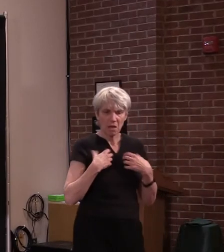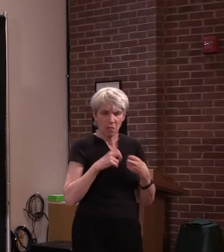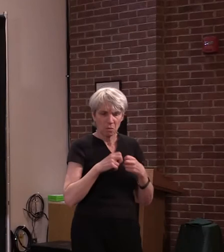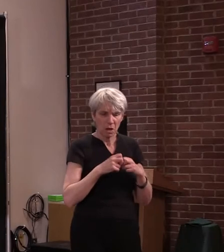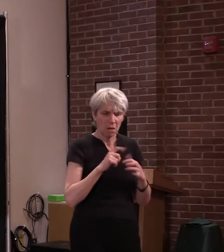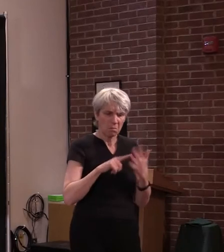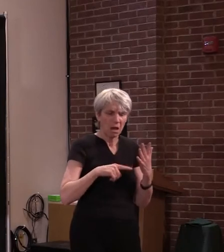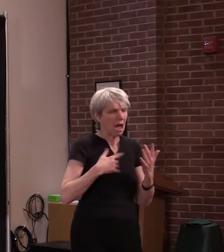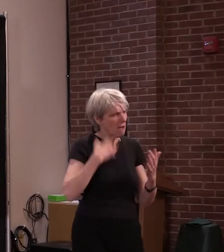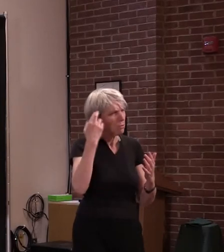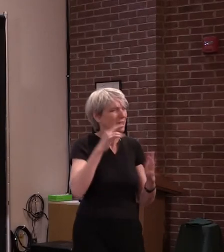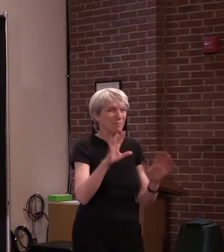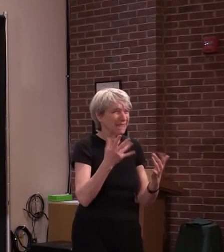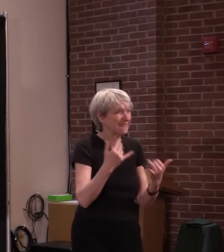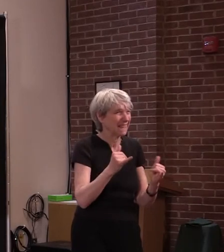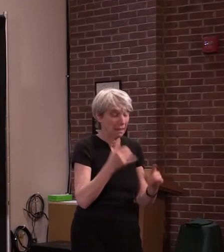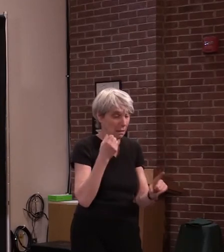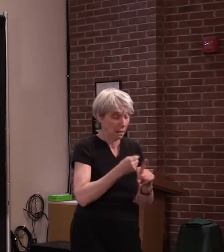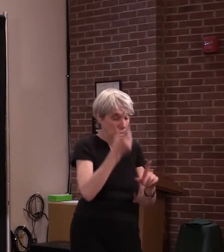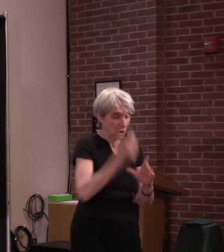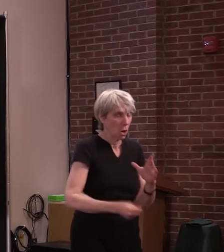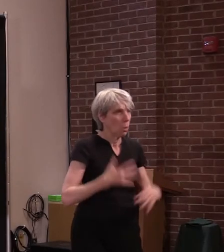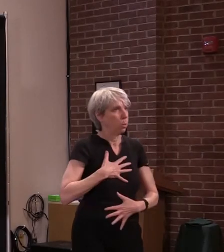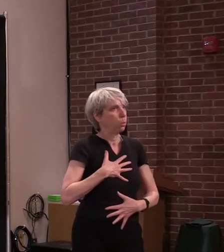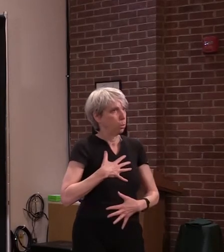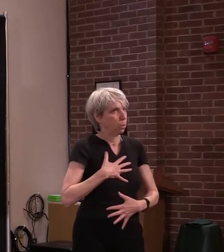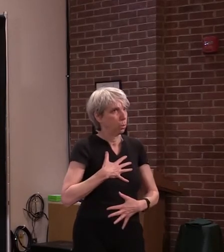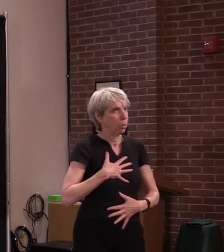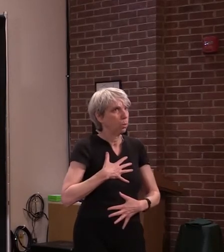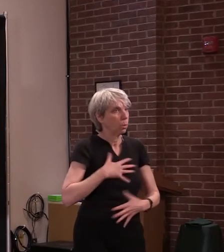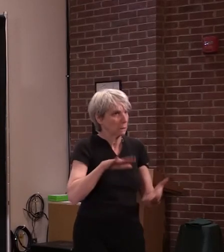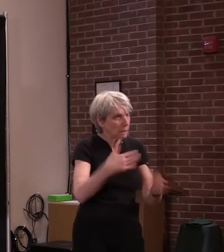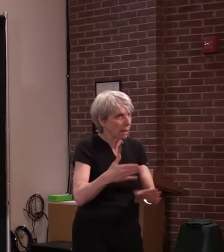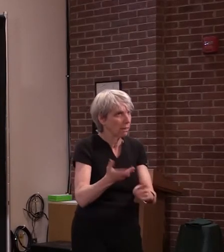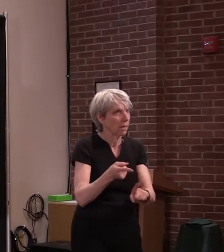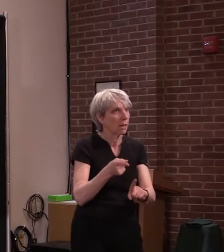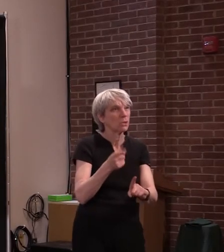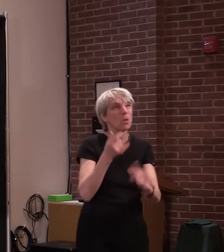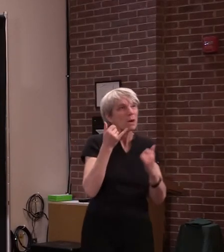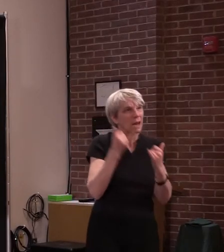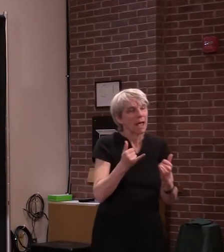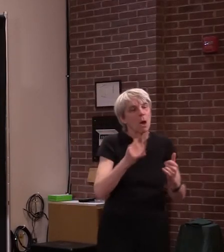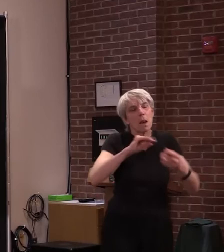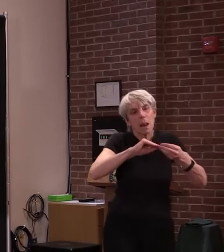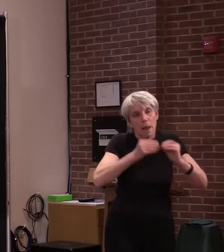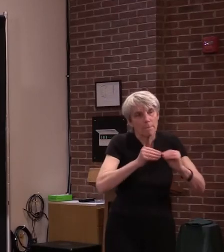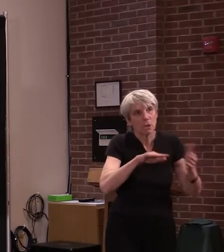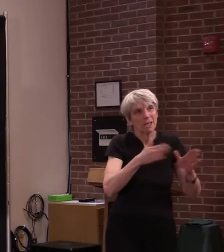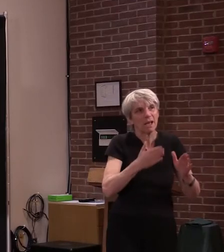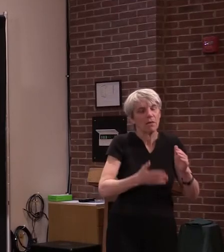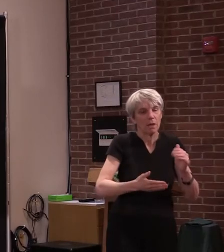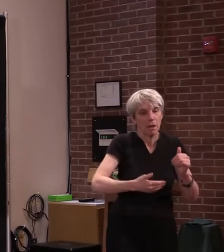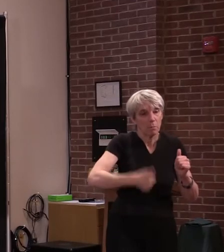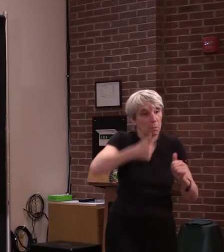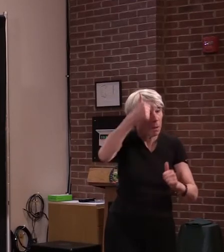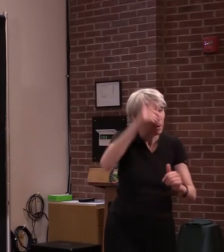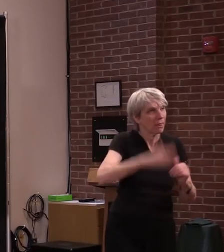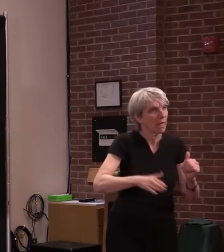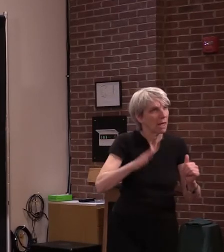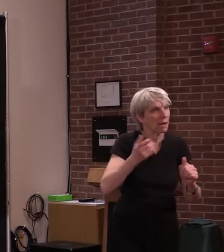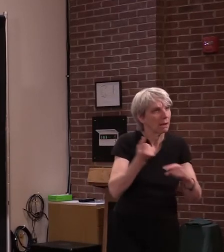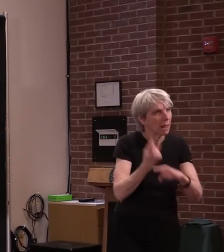is, given that the actual rate of death are higher now than they have ever been before,